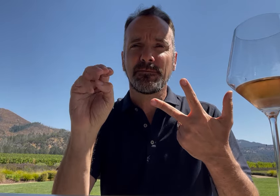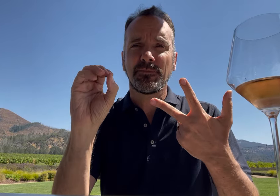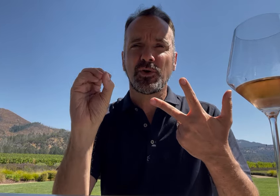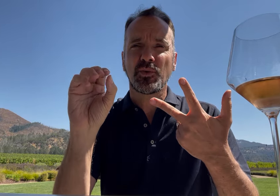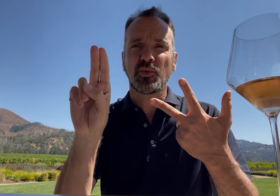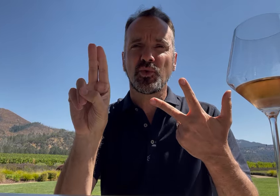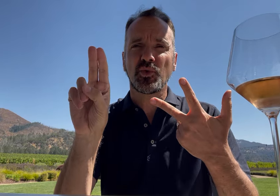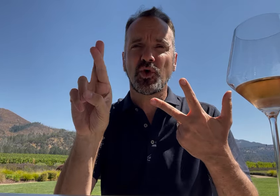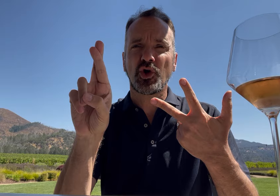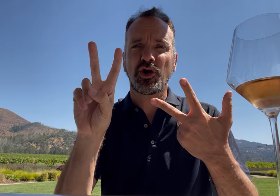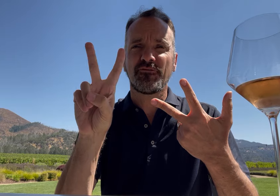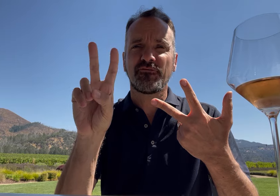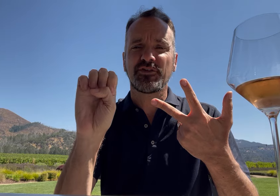It's 16%